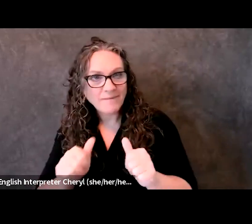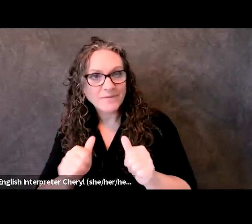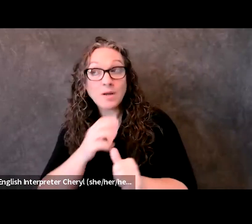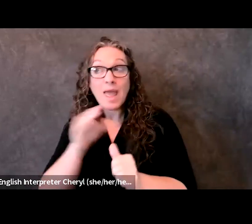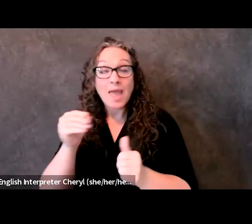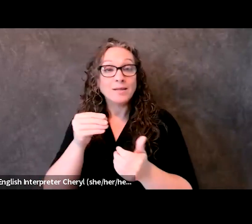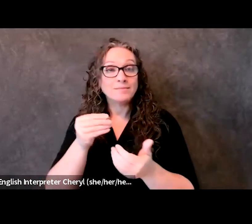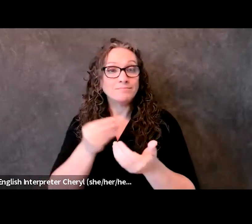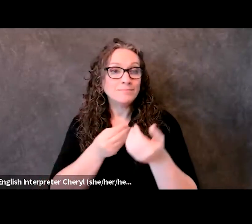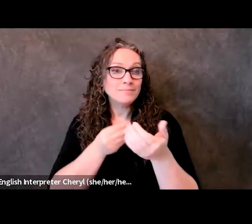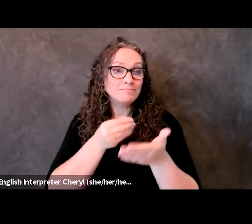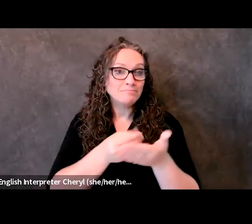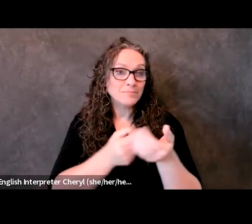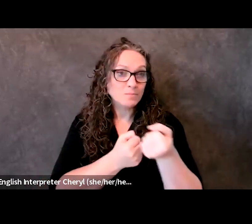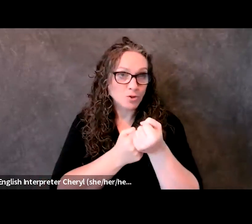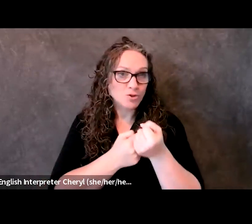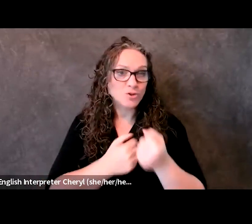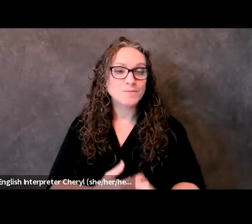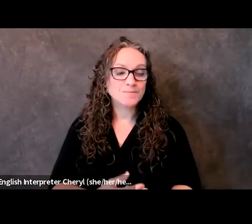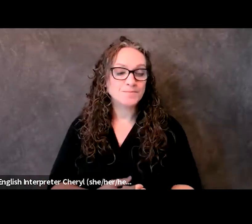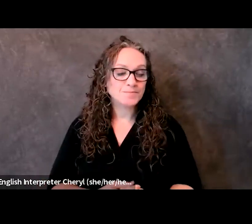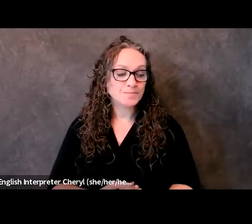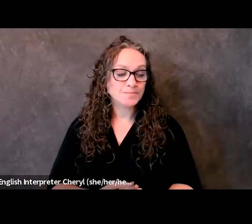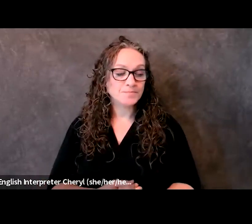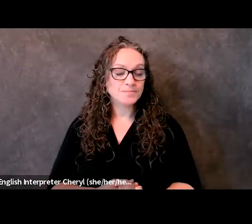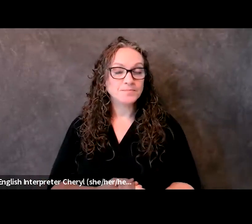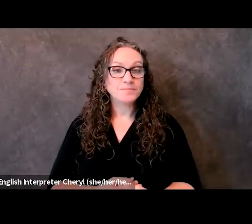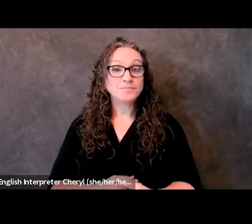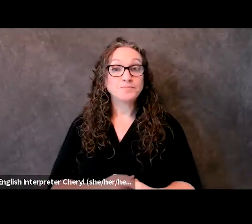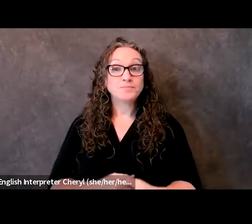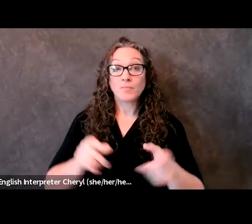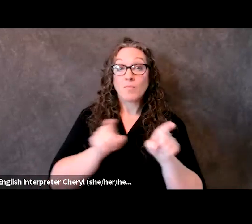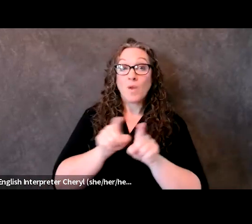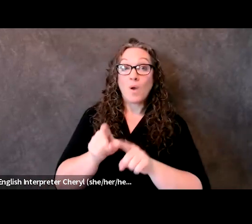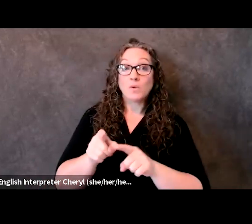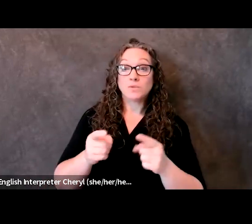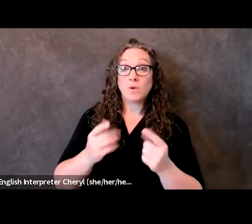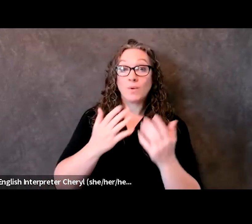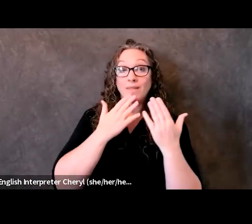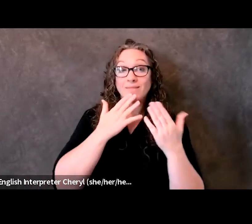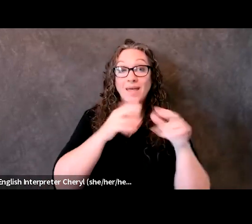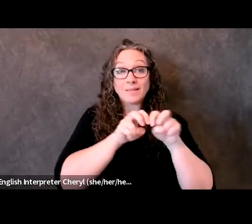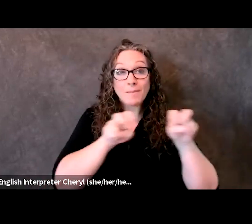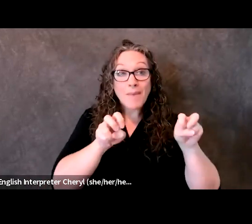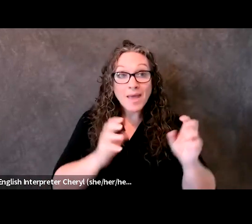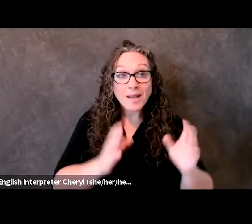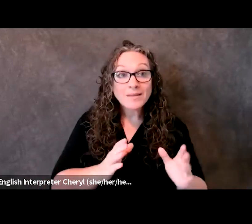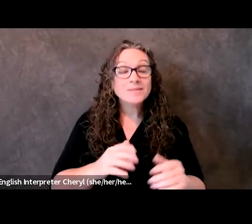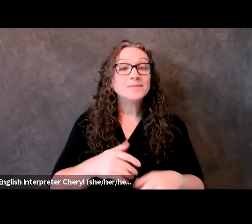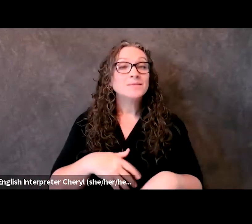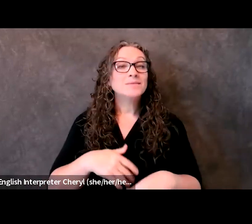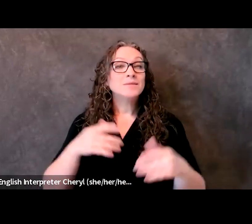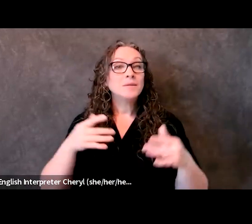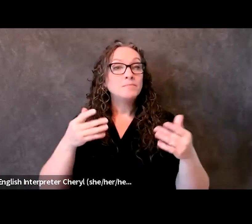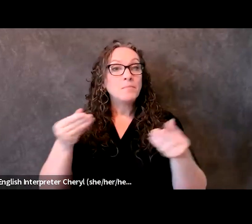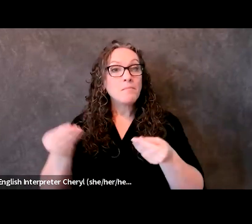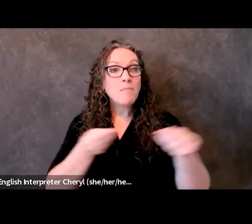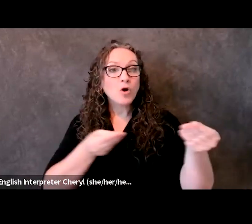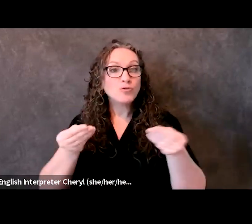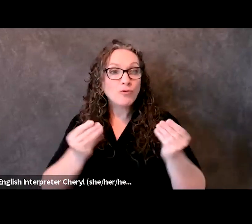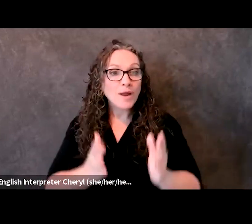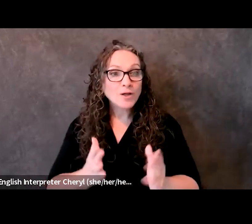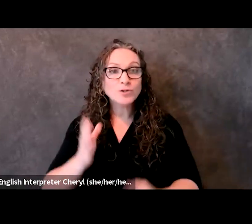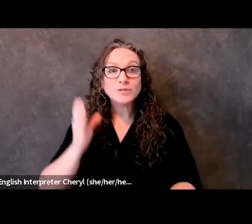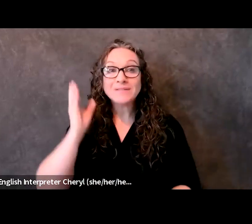sponsorship. I also want to thank panelists, moderators, and speakers.